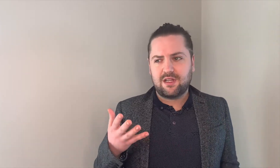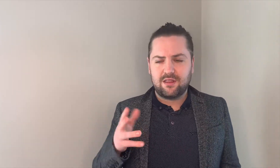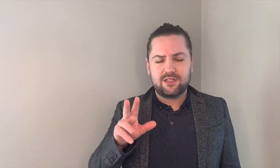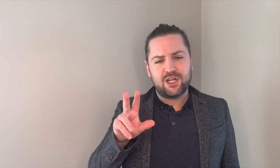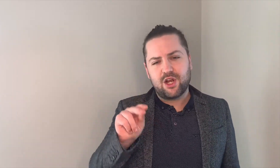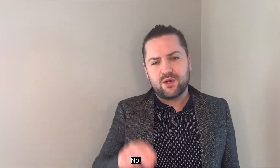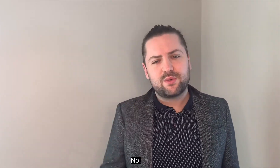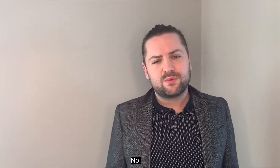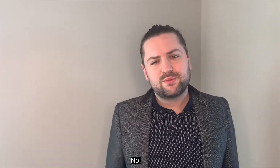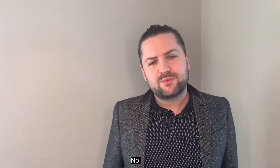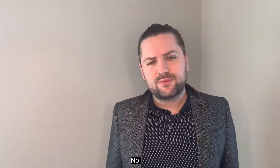No.